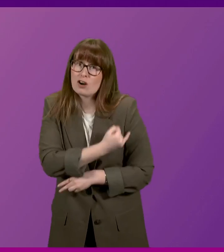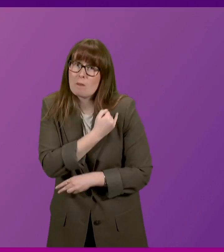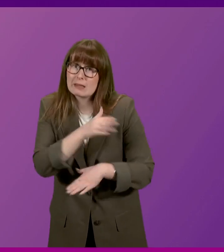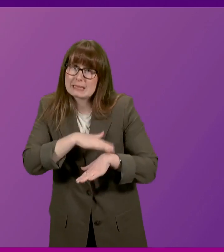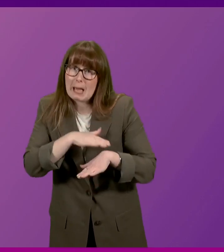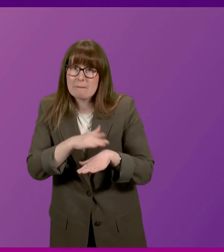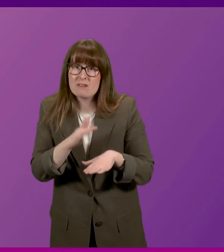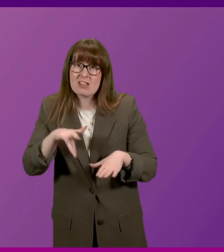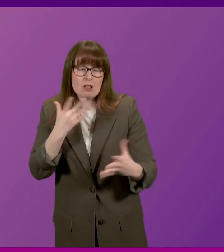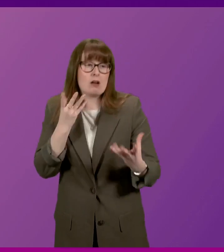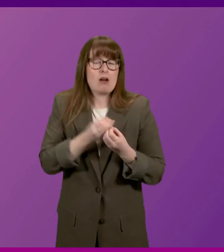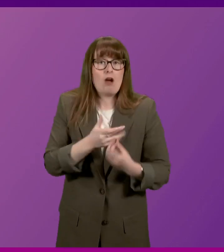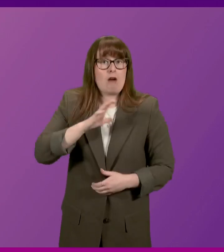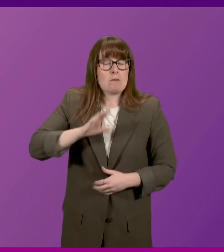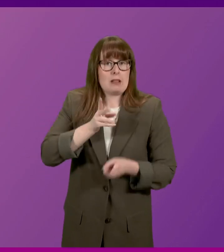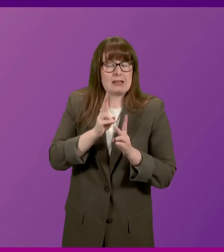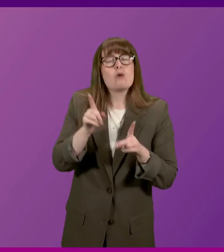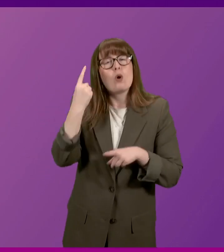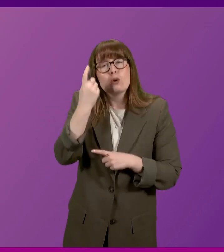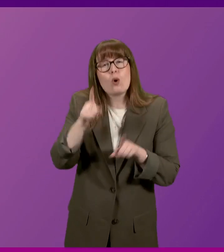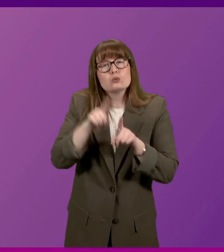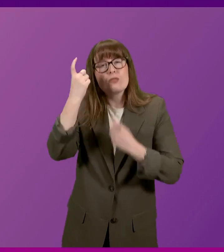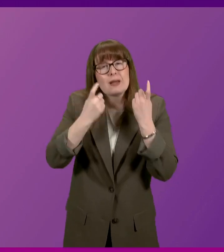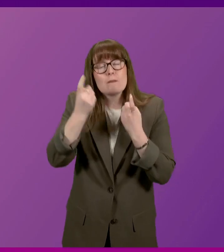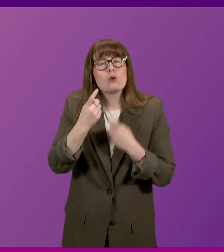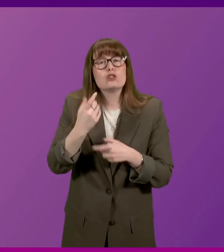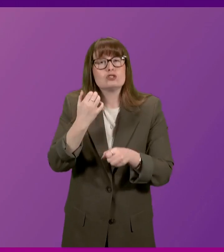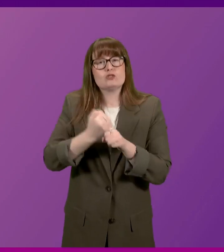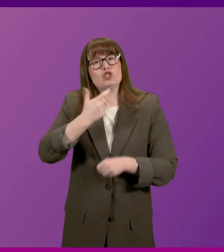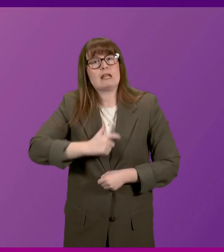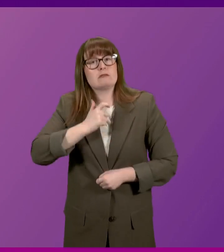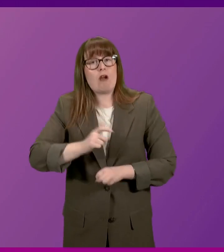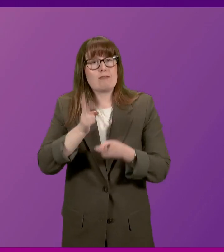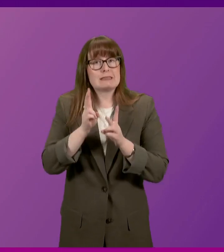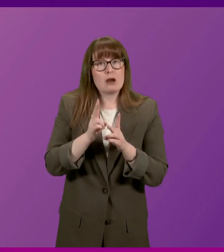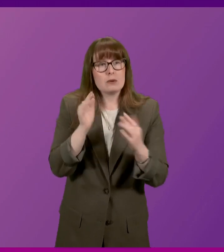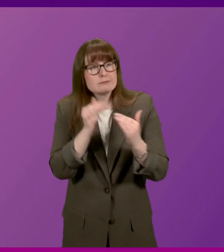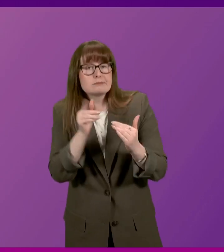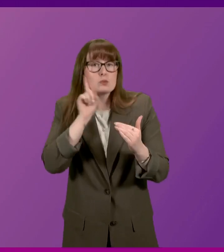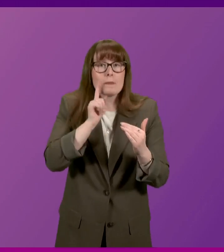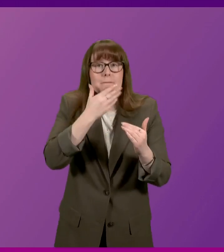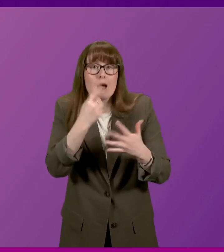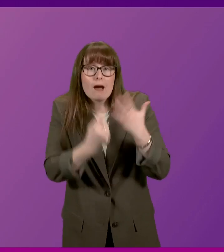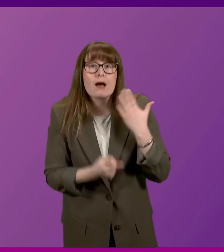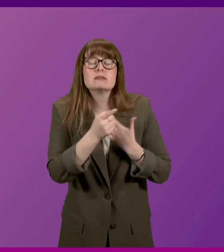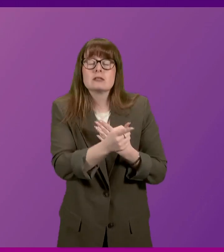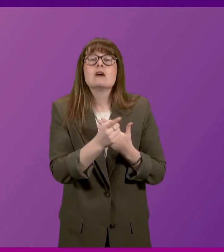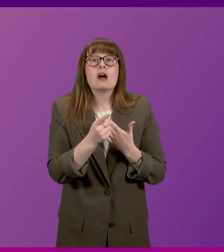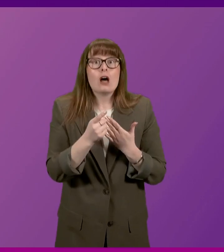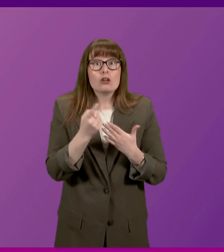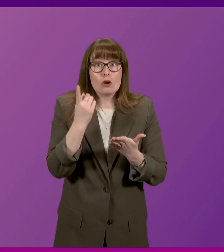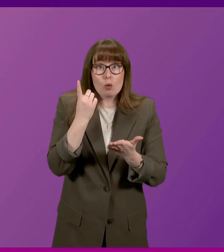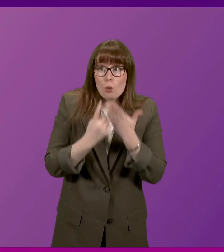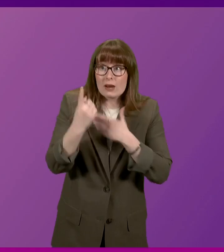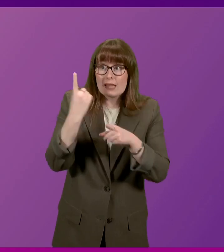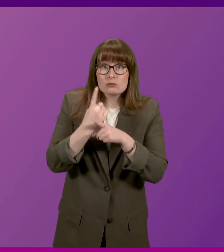the interpreter as well that's sent to work with them. So this is all really just a small part of the justice journey that they experience, and it's not only with respect